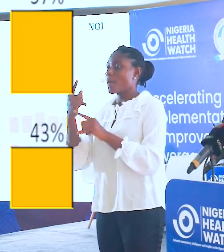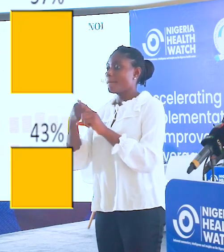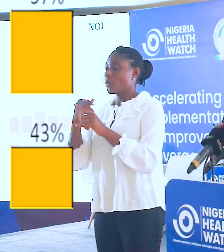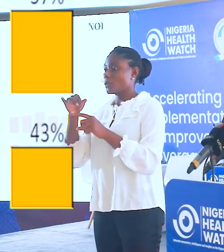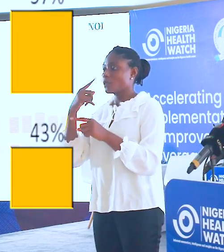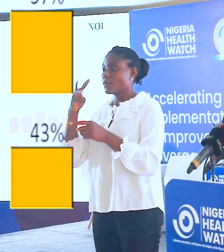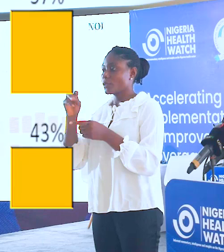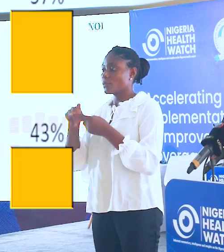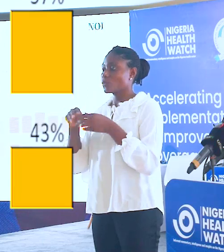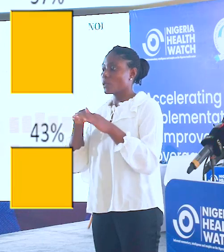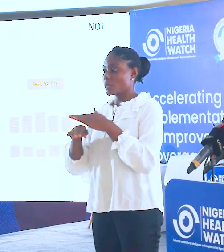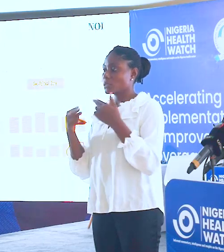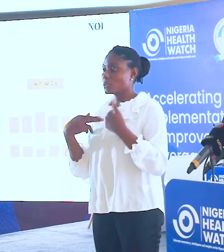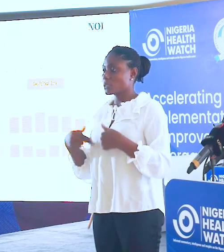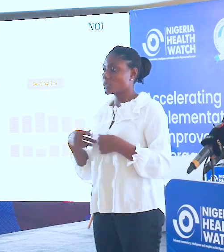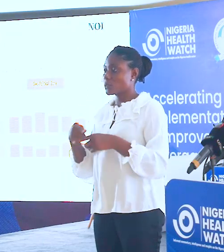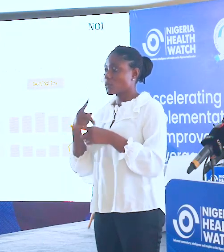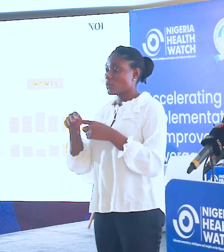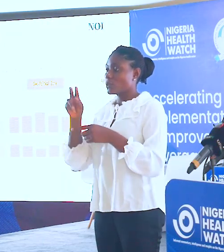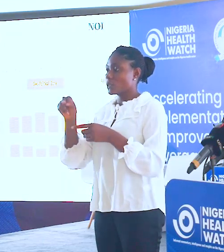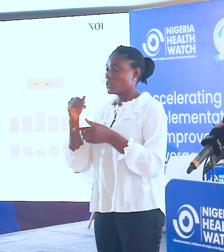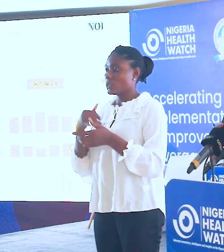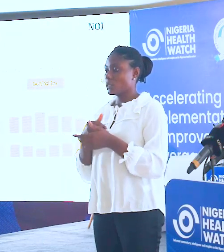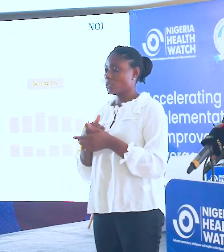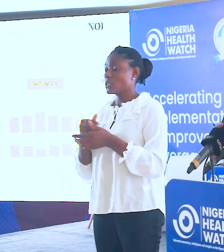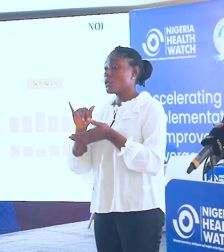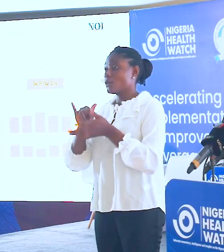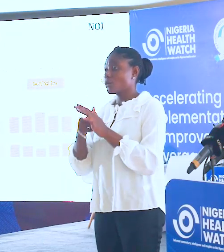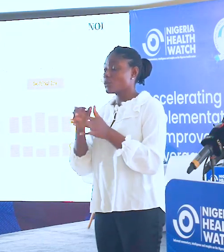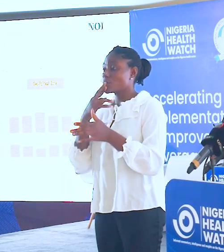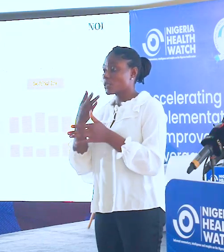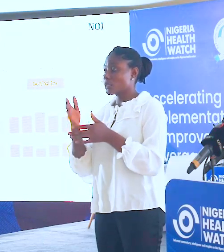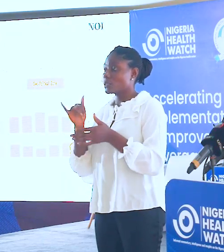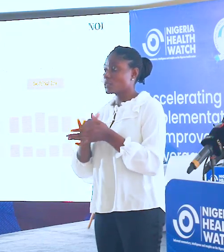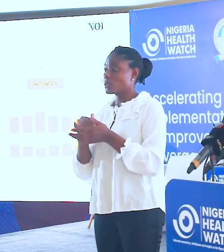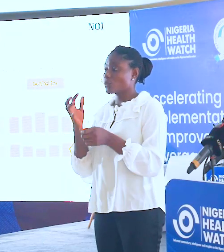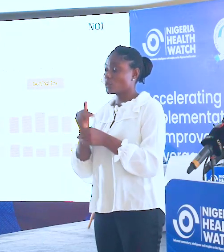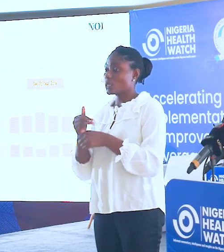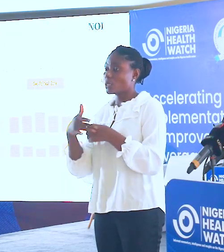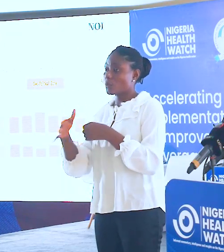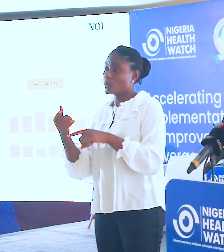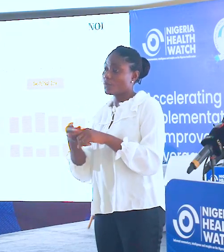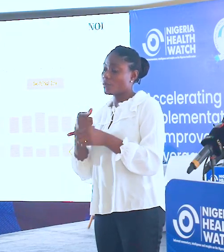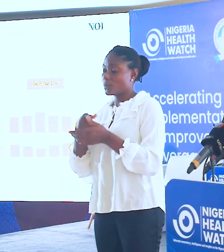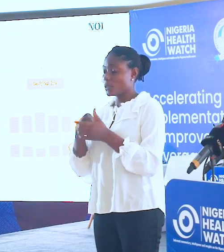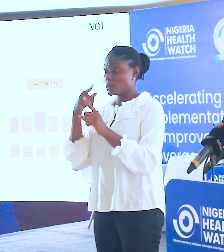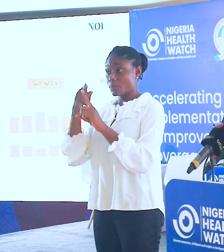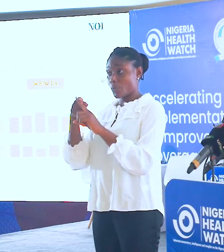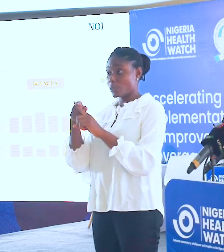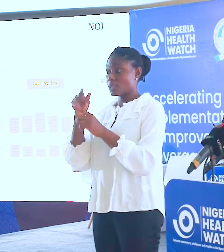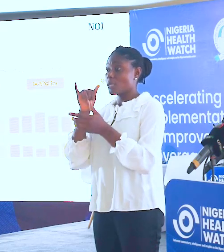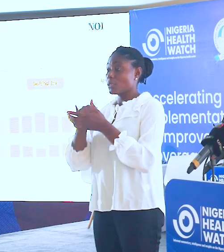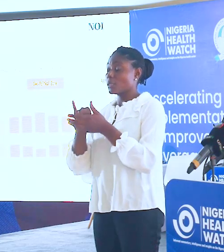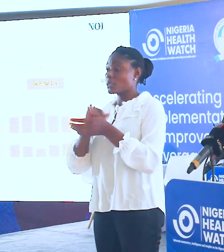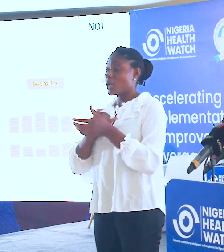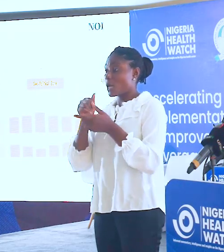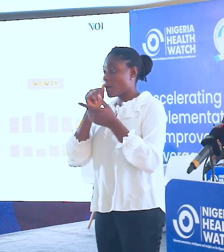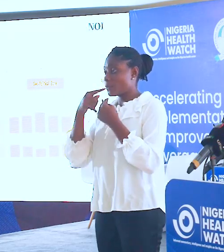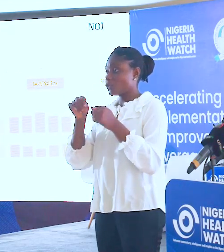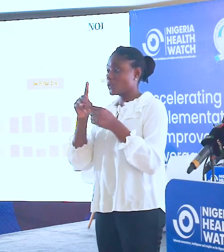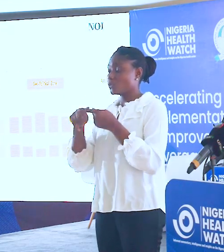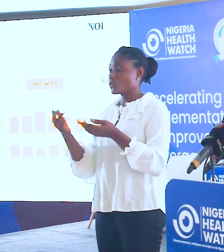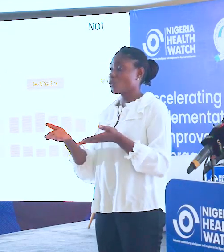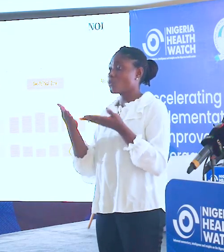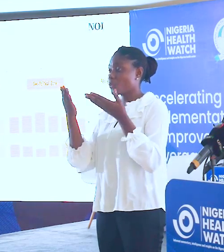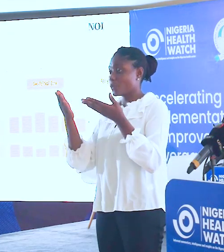to access help when they need it. So those are the things that we need to take away from these points that I'm trying to